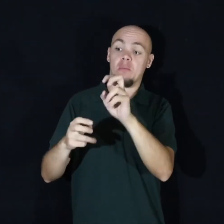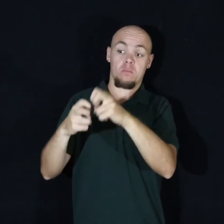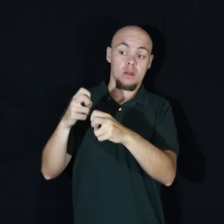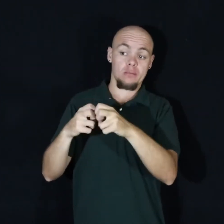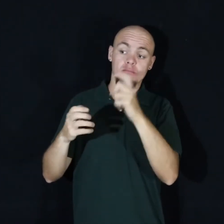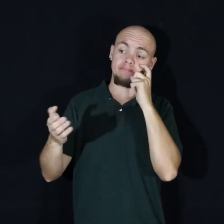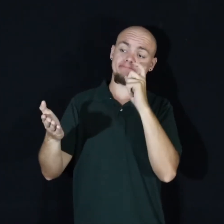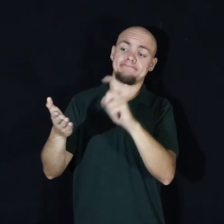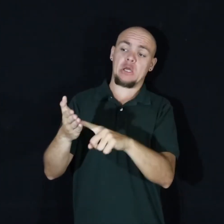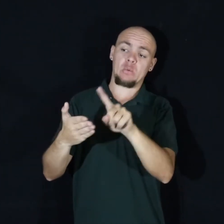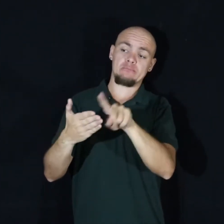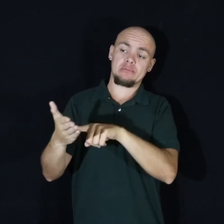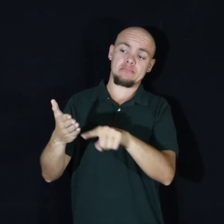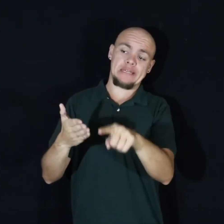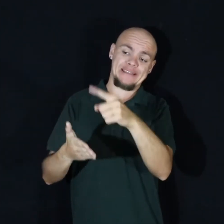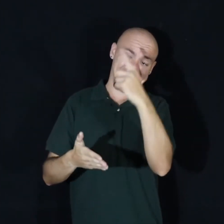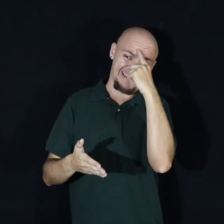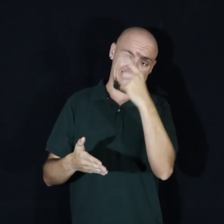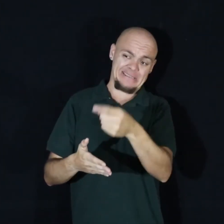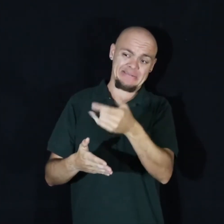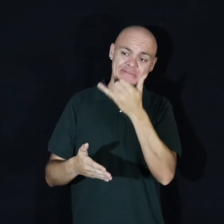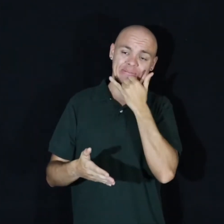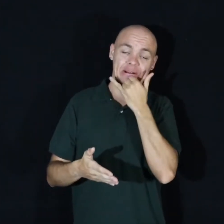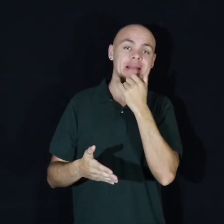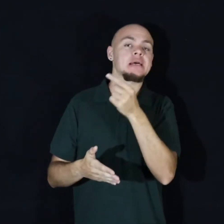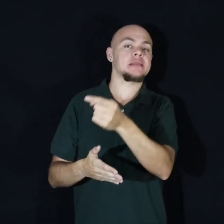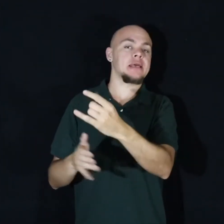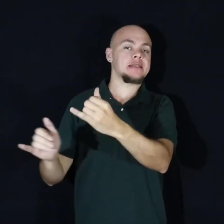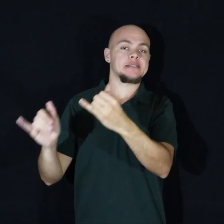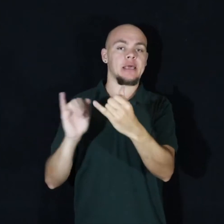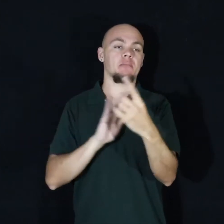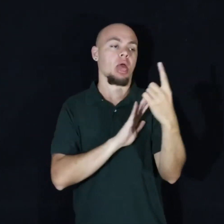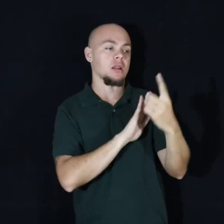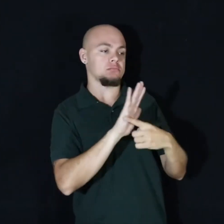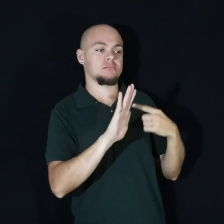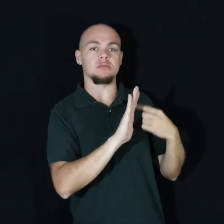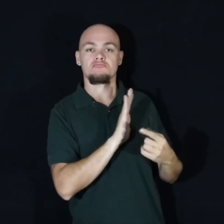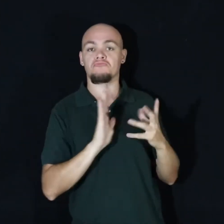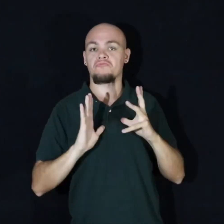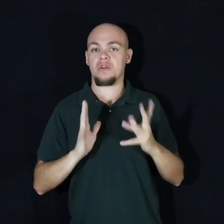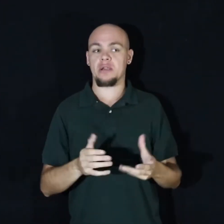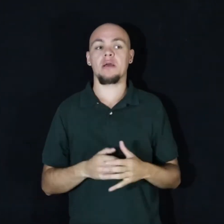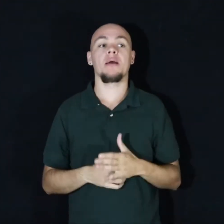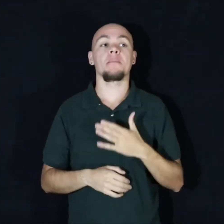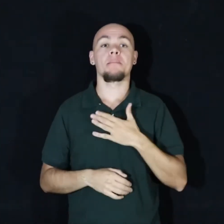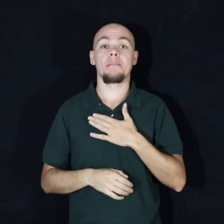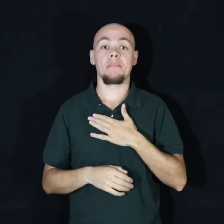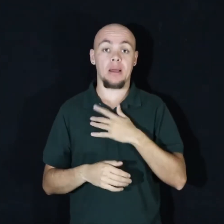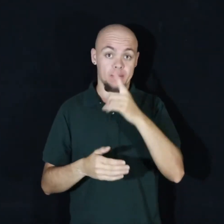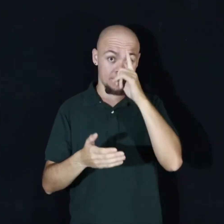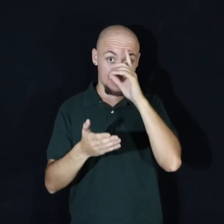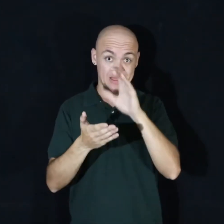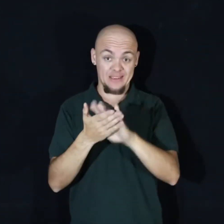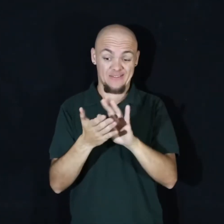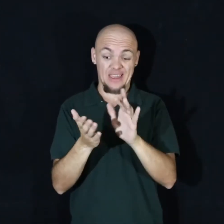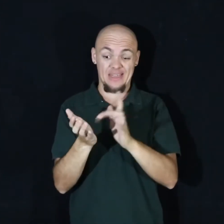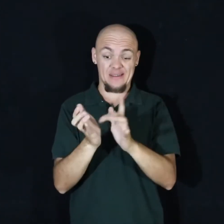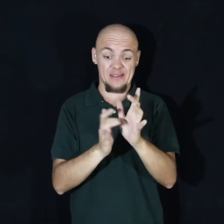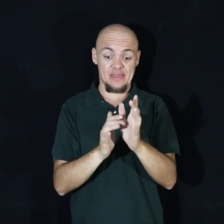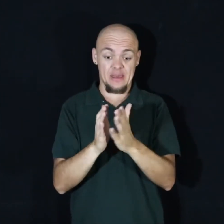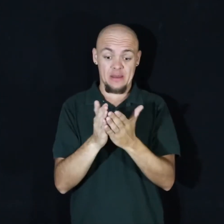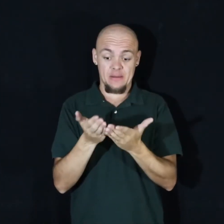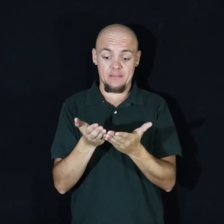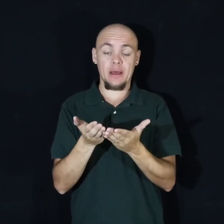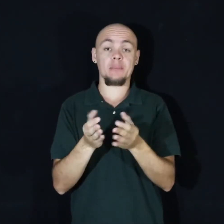rude, but I will definitely critique and call them out where I believe they're wrong. And I know they do the same to me. My particular stance, I look at the